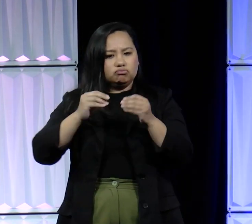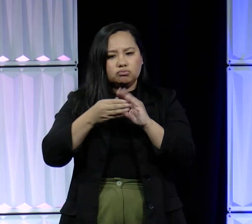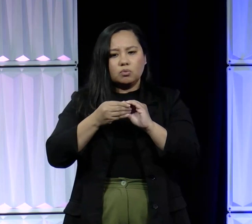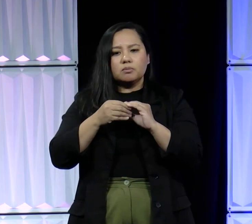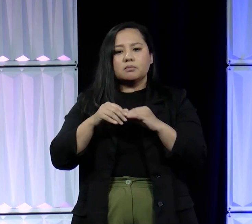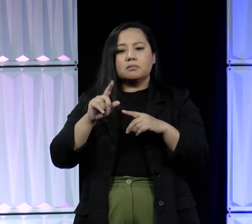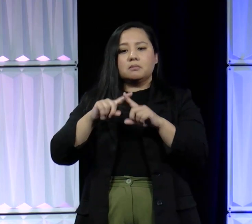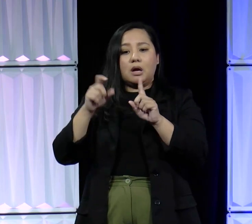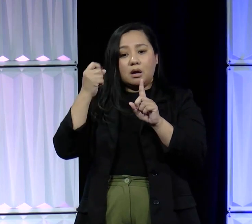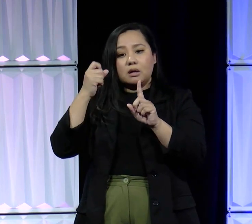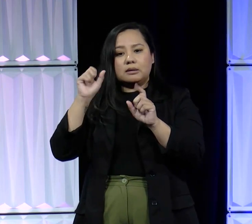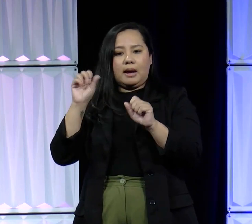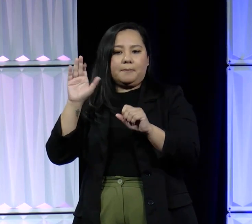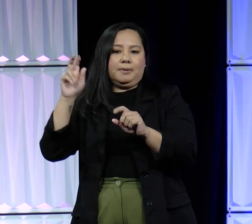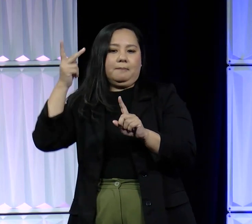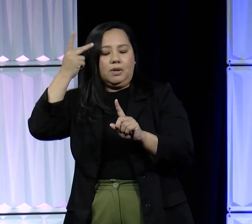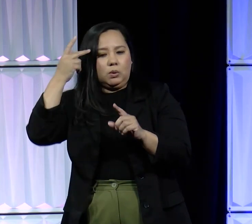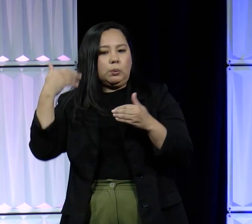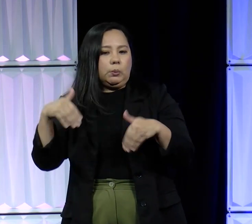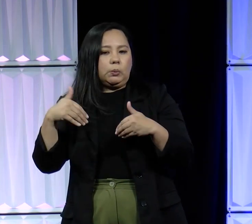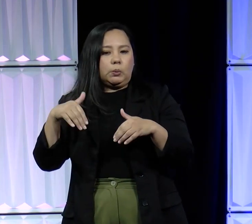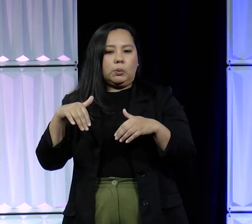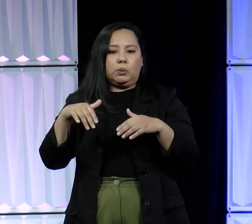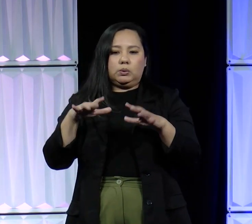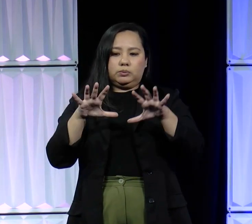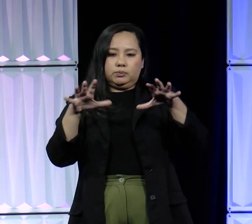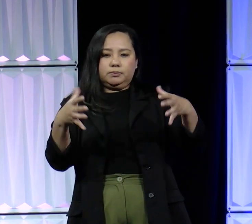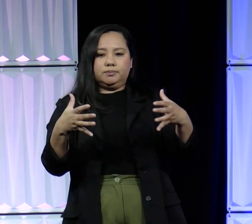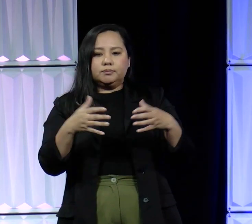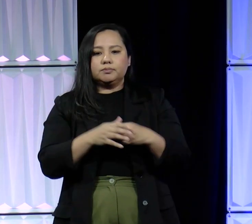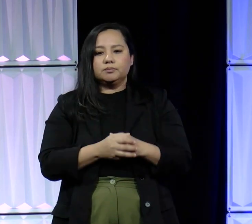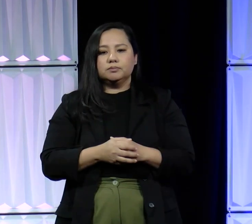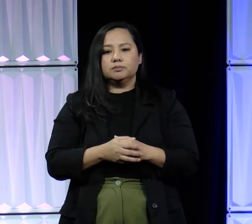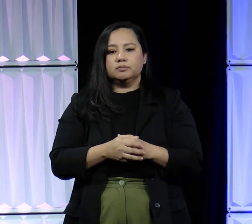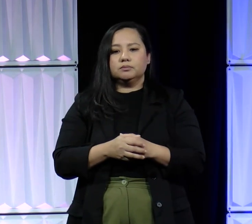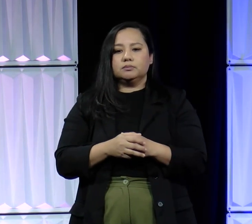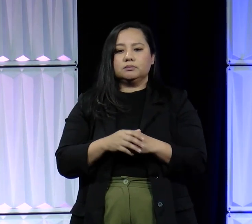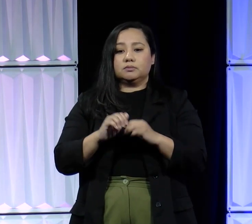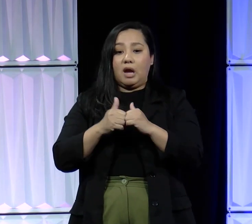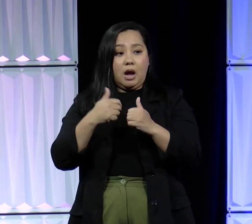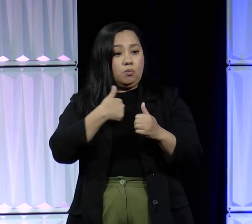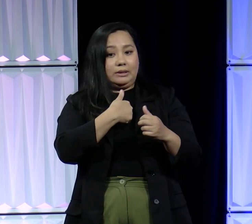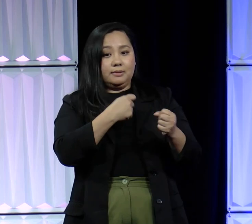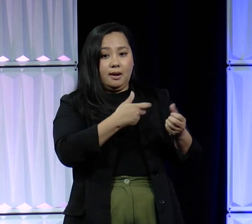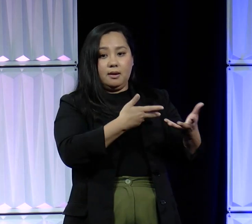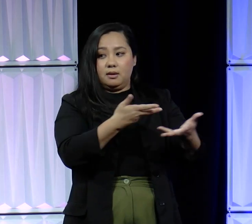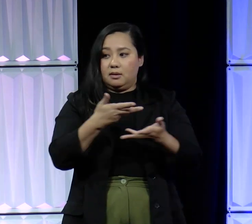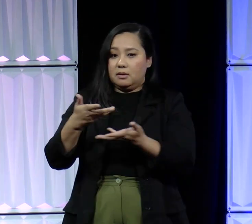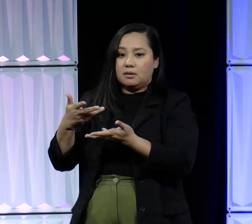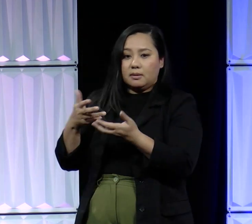with power control how we understand and interact with those without.